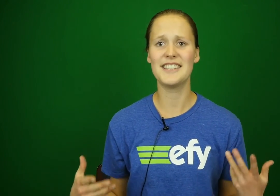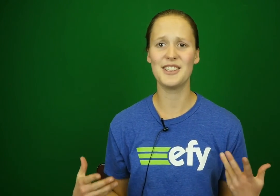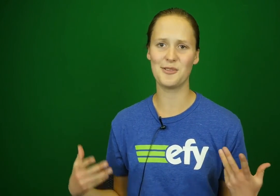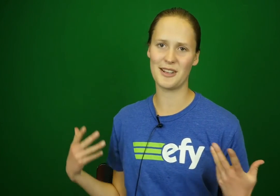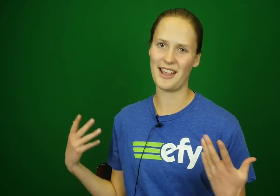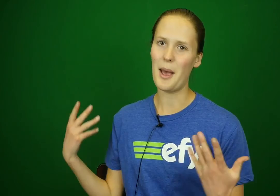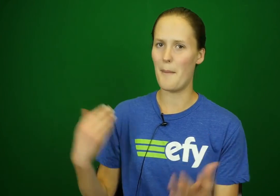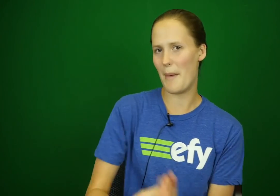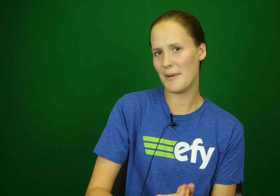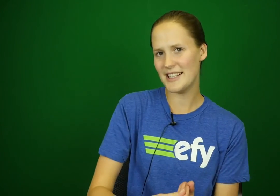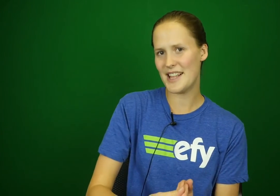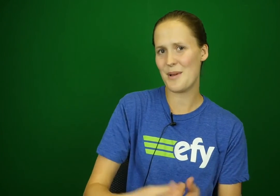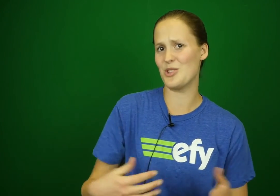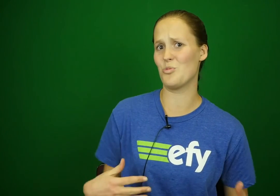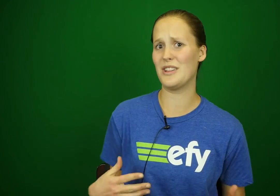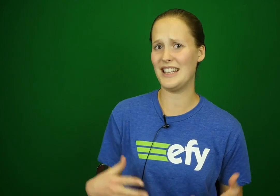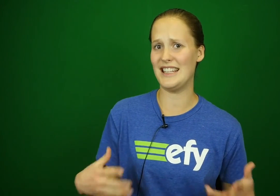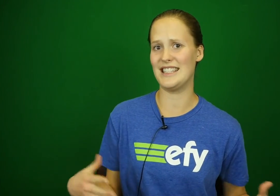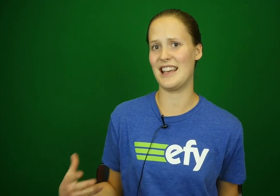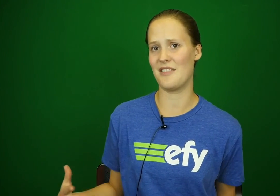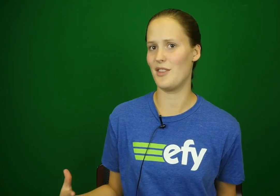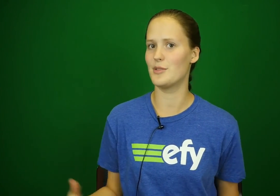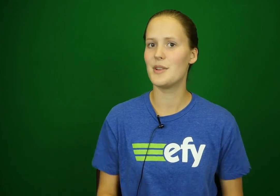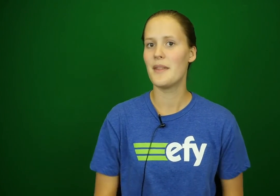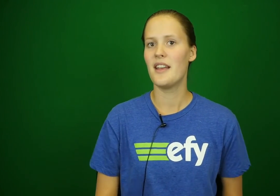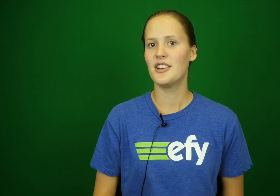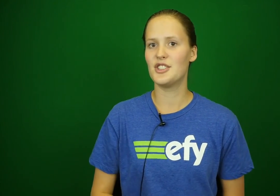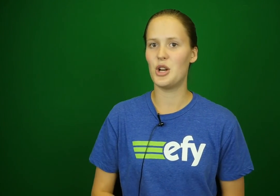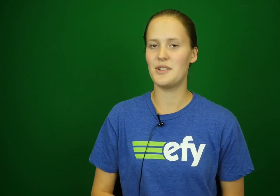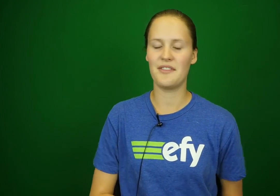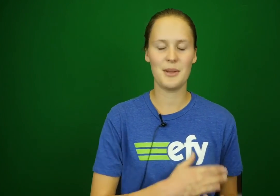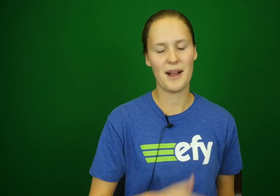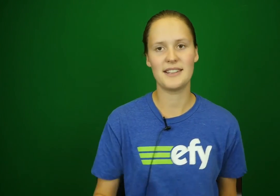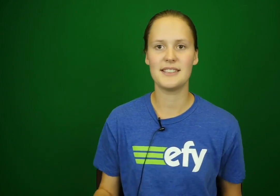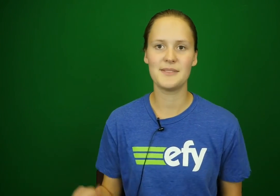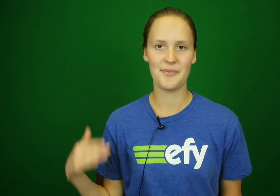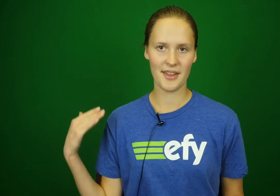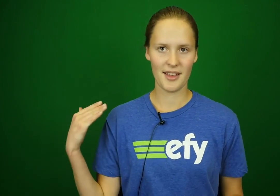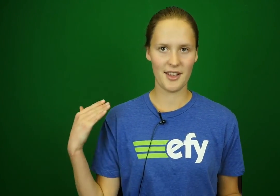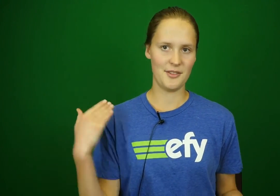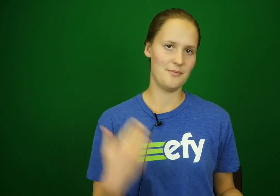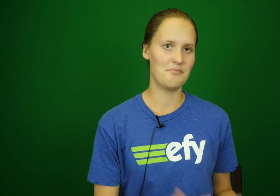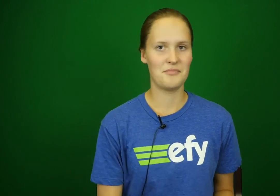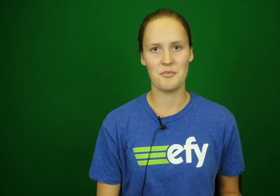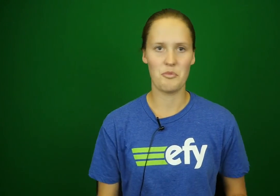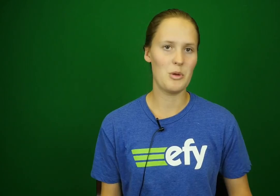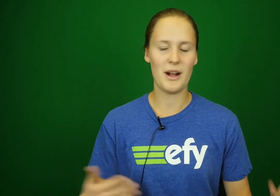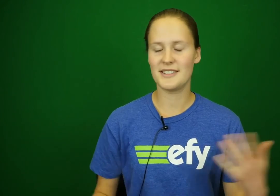you really memorize them, it's really easy to get confused. So definitely practice. Rewatch this